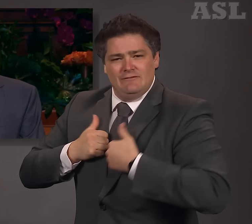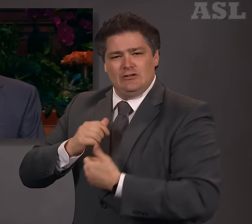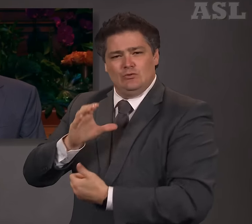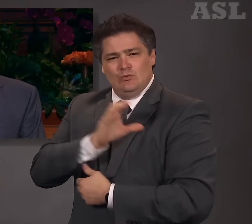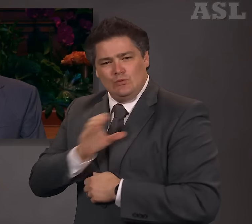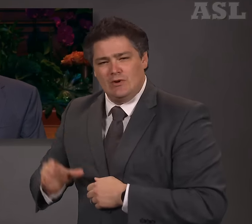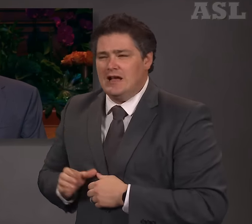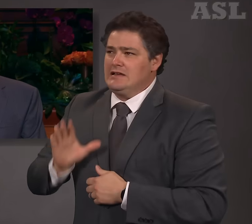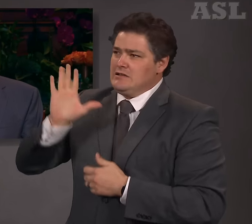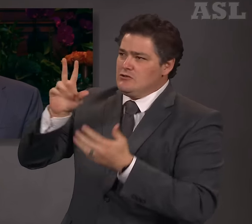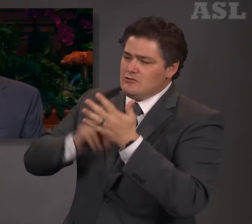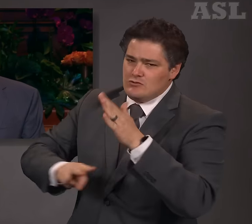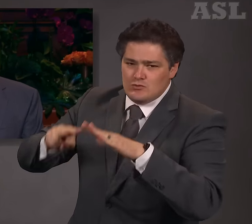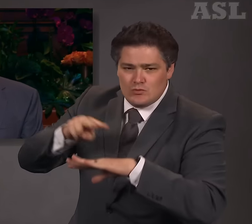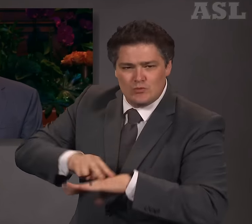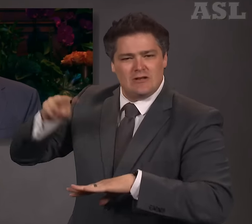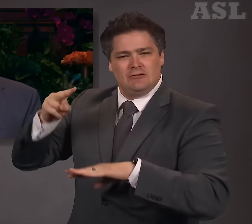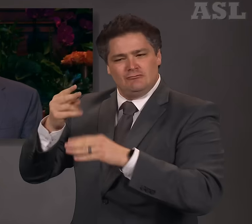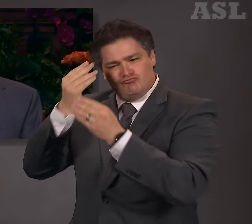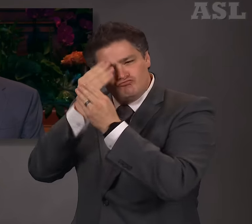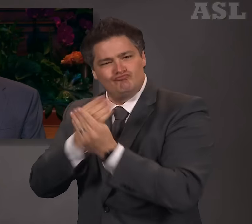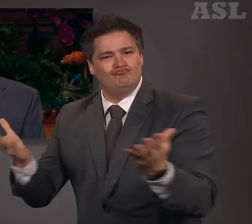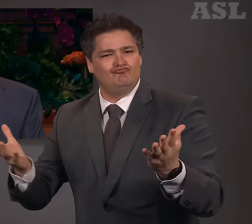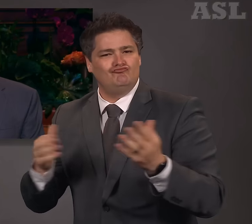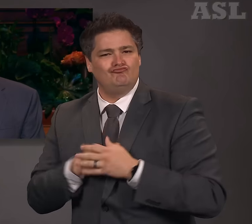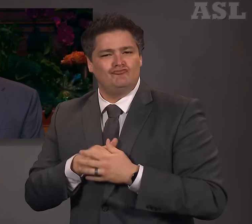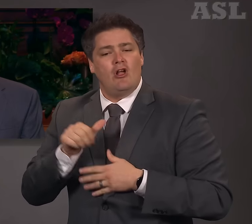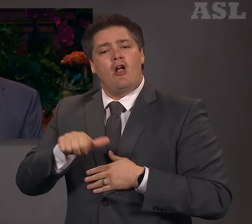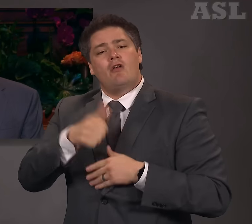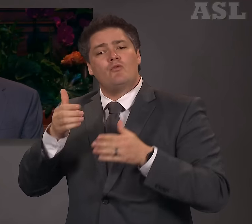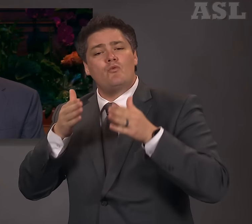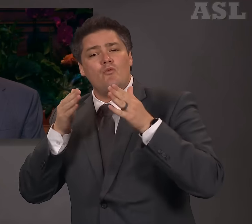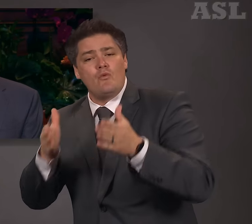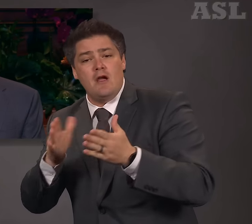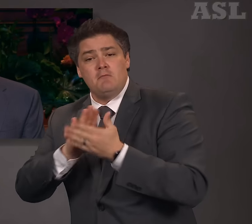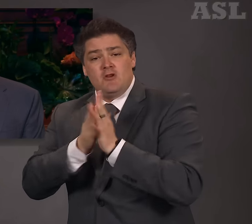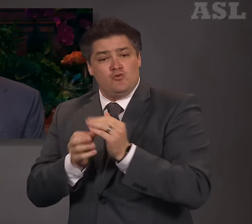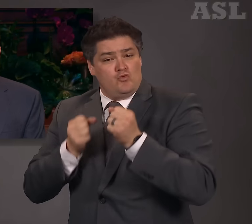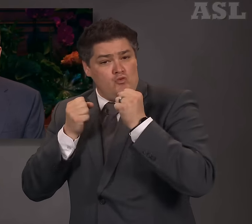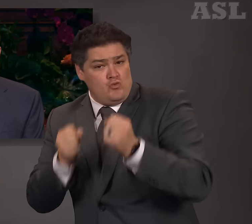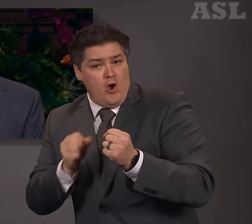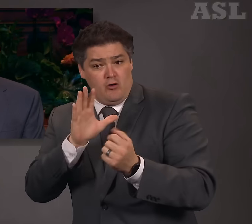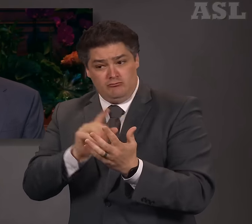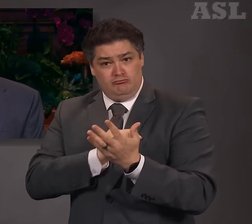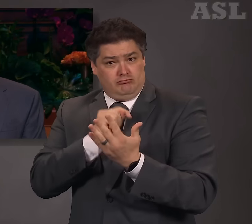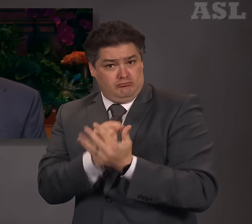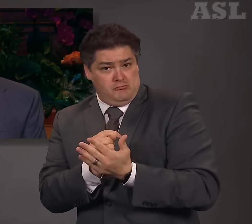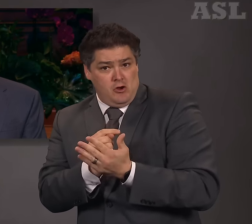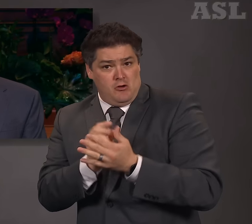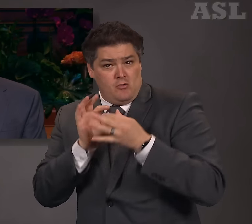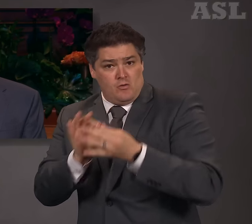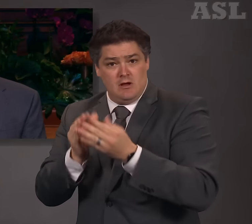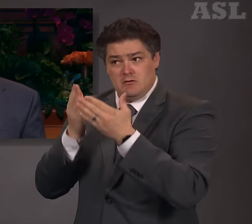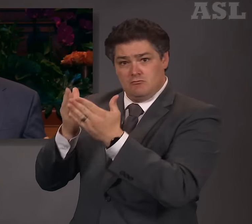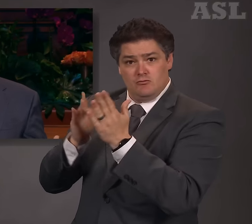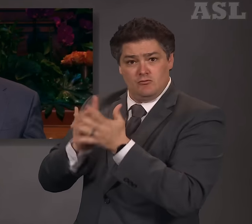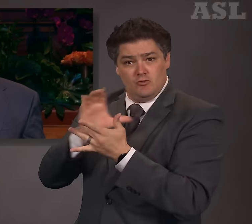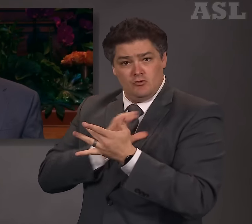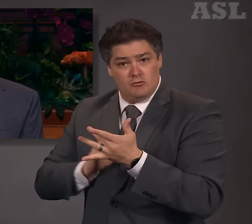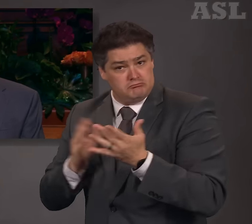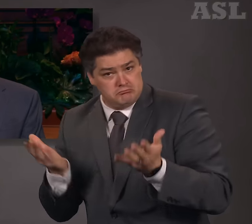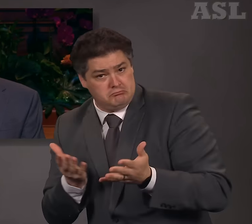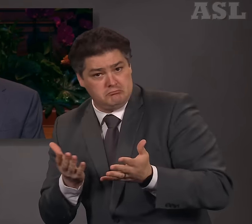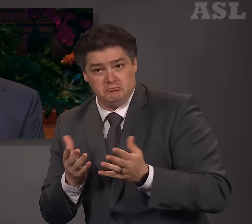One aspect of being valiant in the testimony of Jesus is to heed his messengers. God does